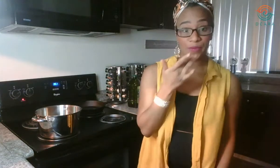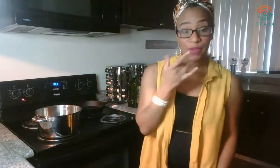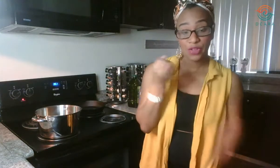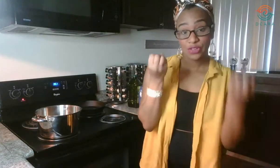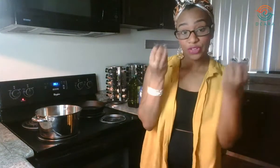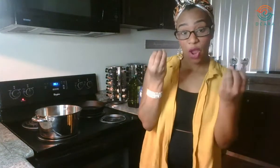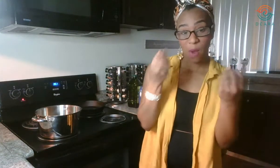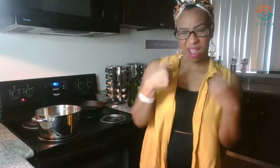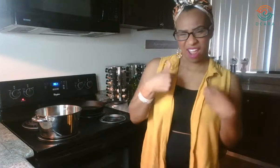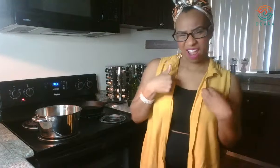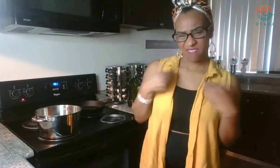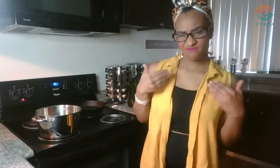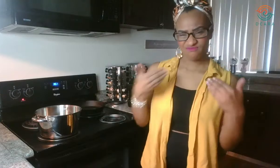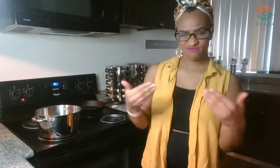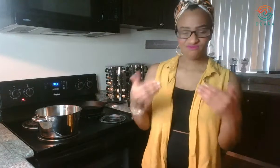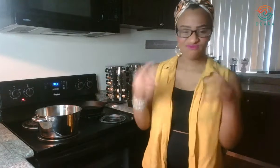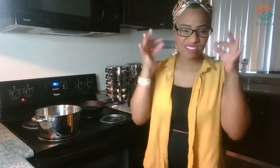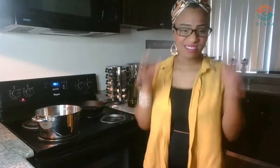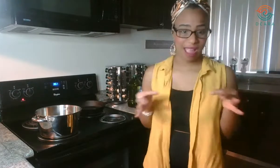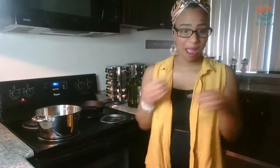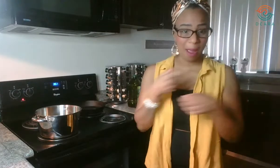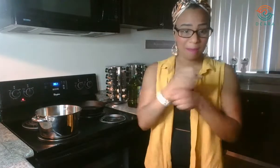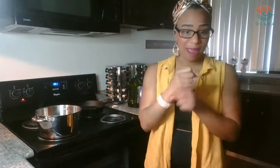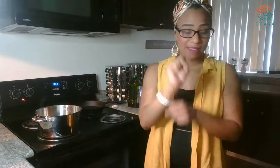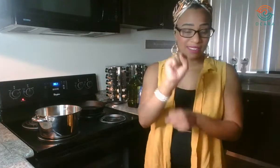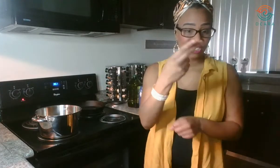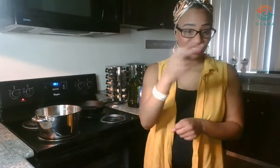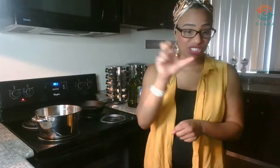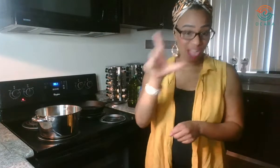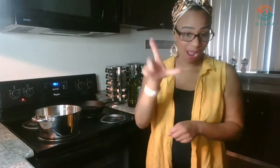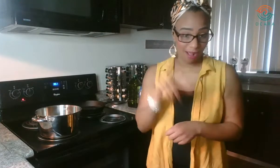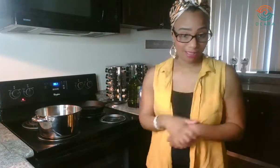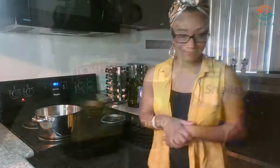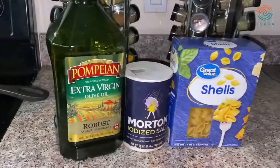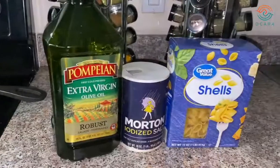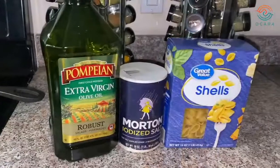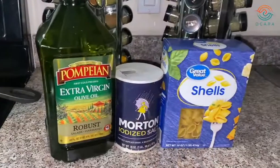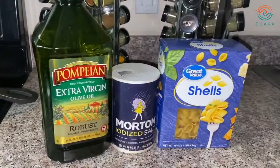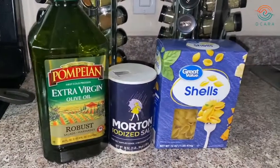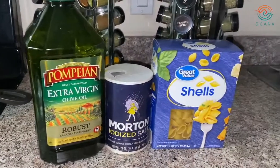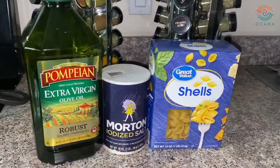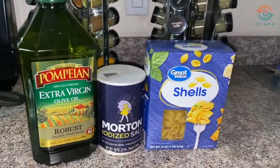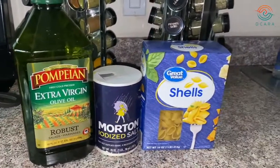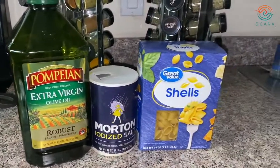you. I went and decided to use shell pasta.